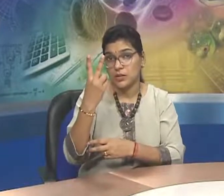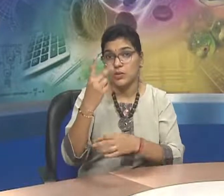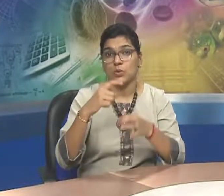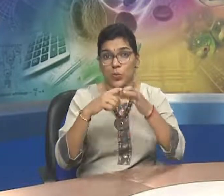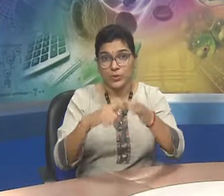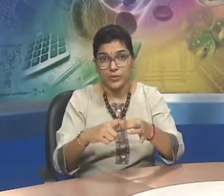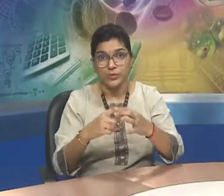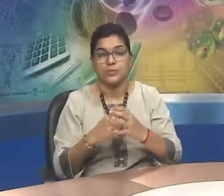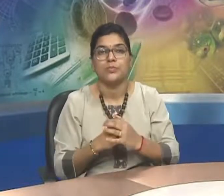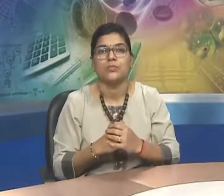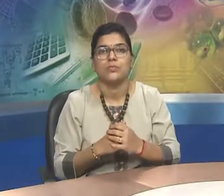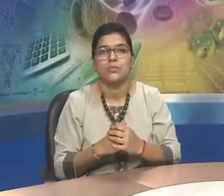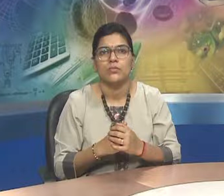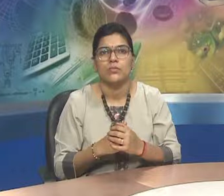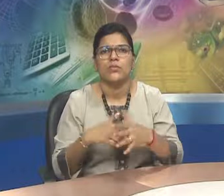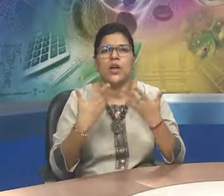Question number 2.